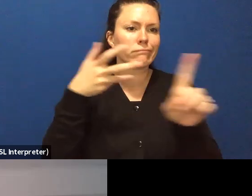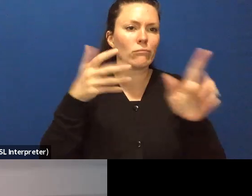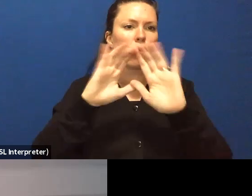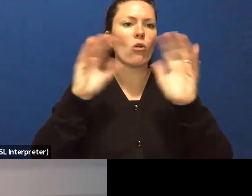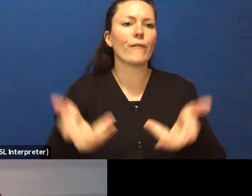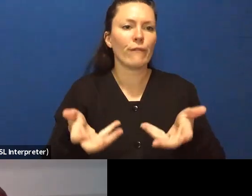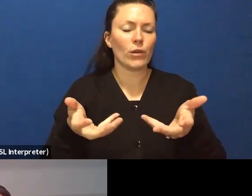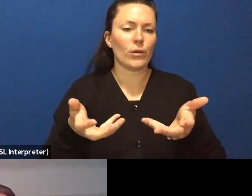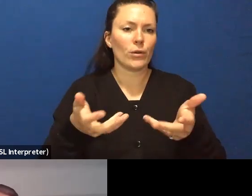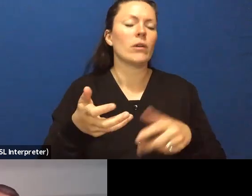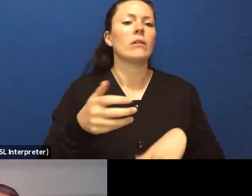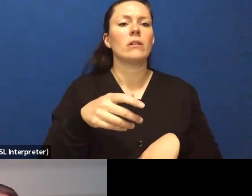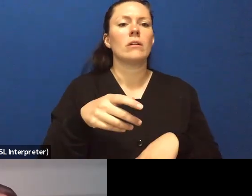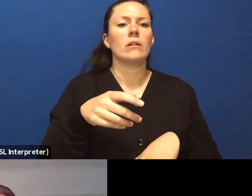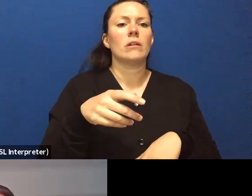know now